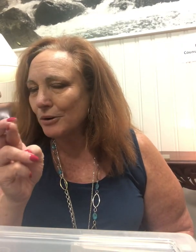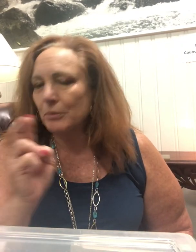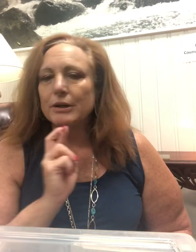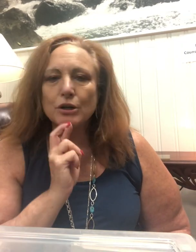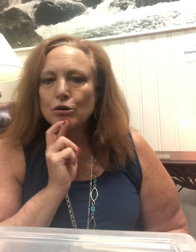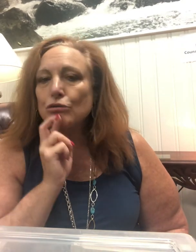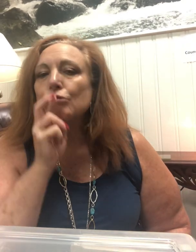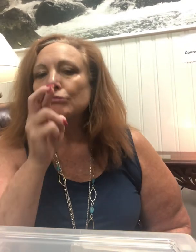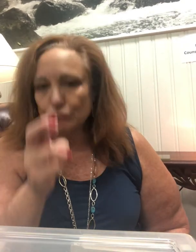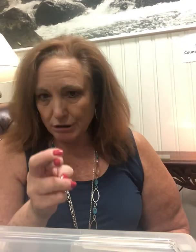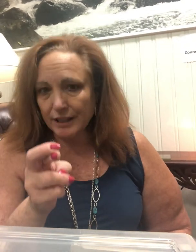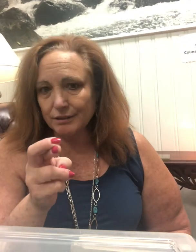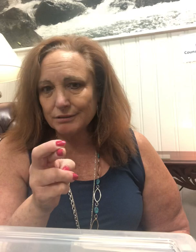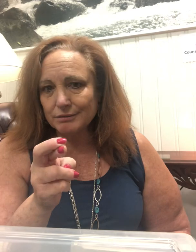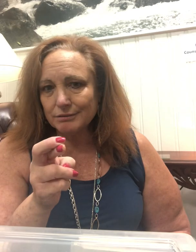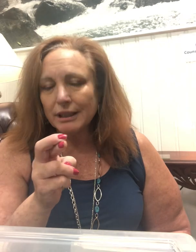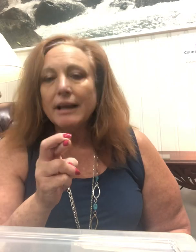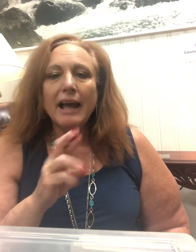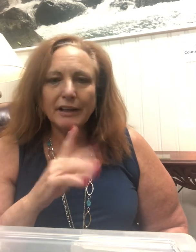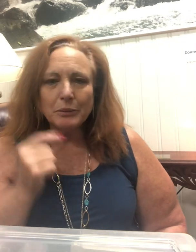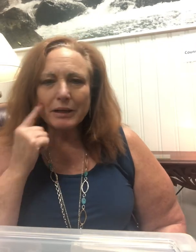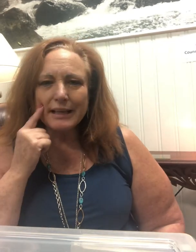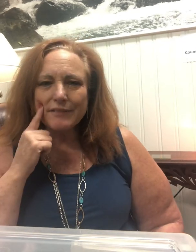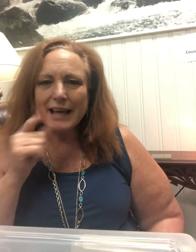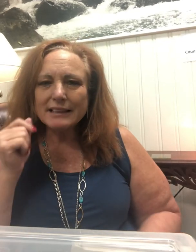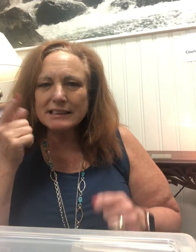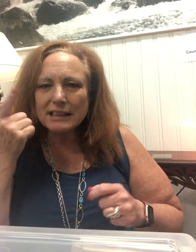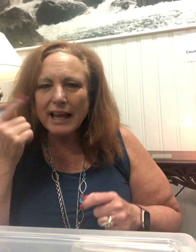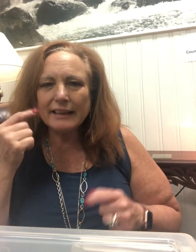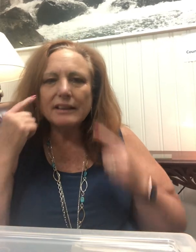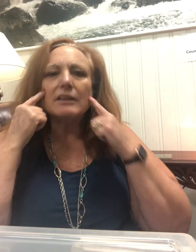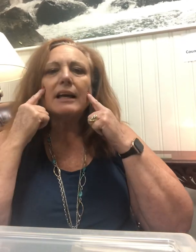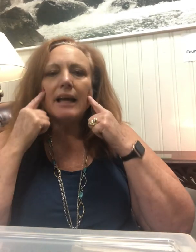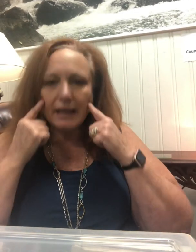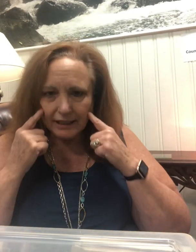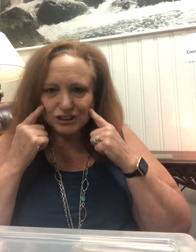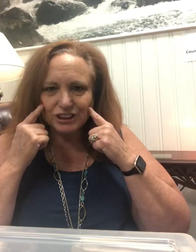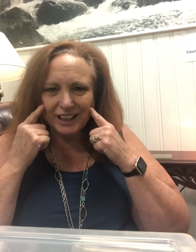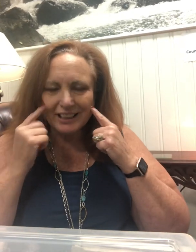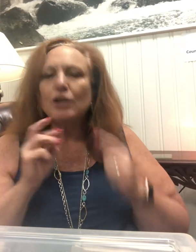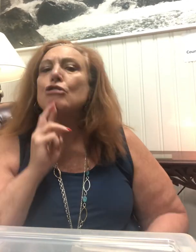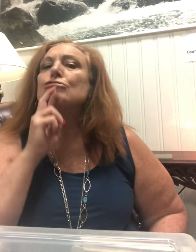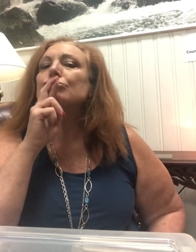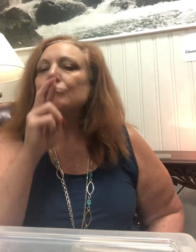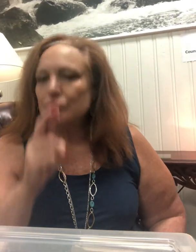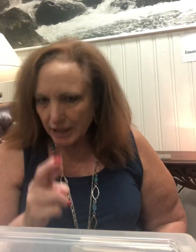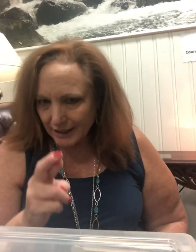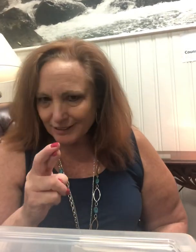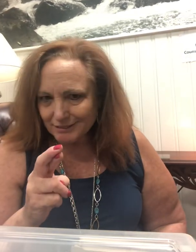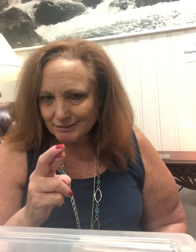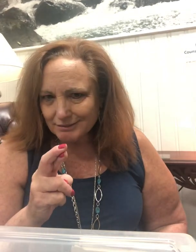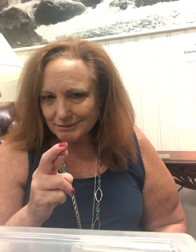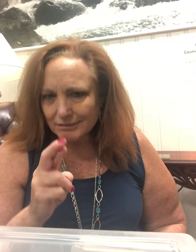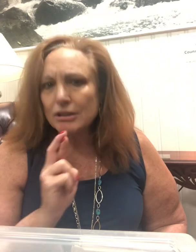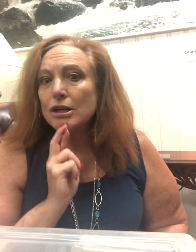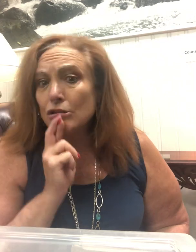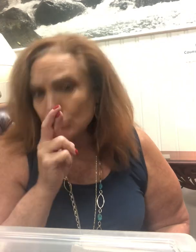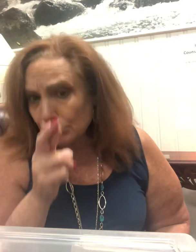forward. Real. And you want to give that a slight little head shake. Real.